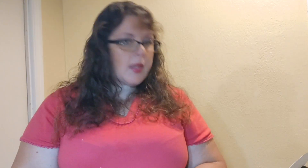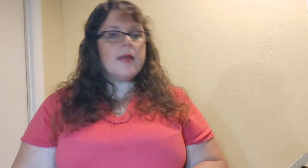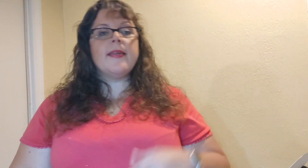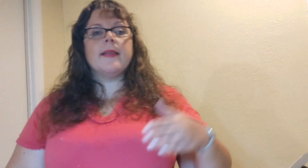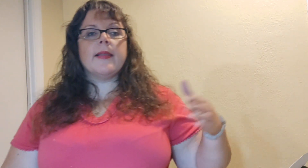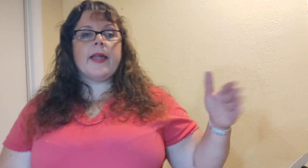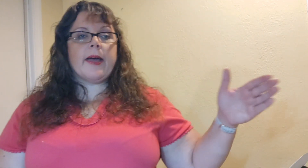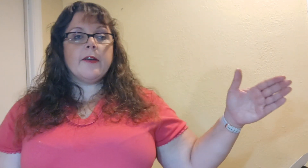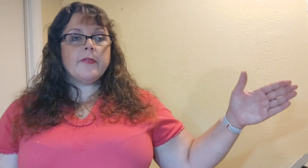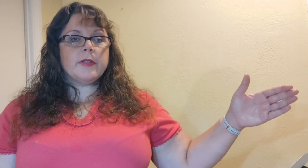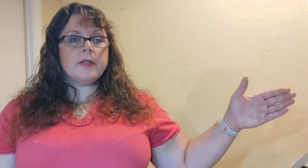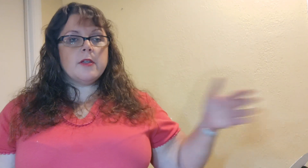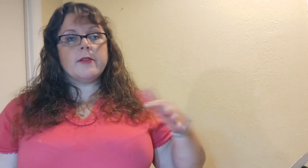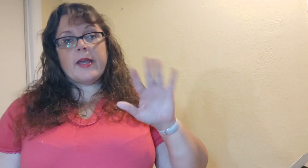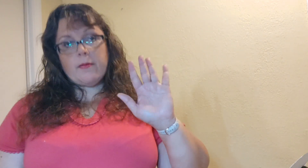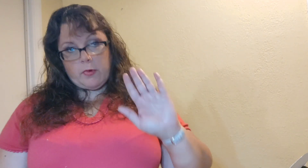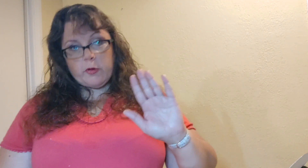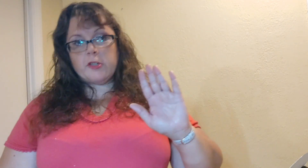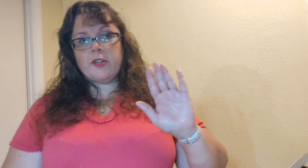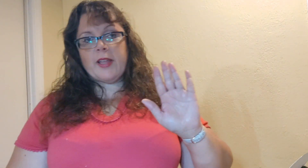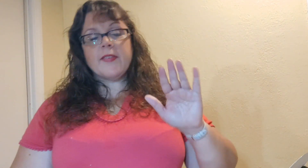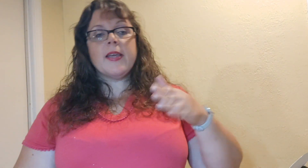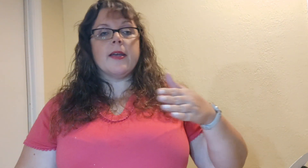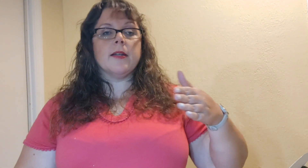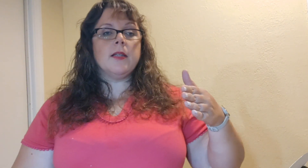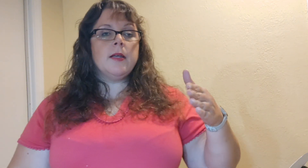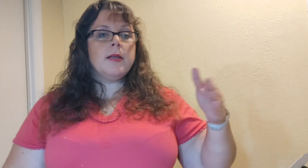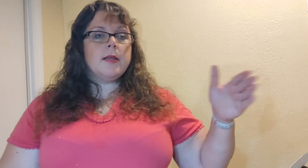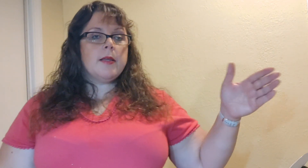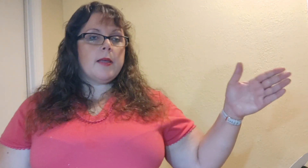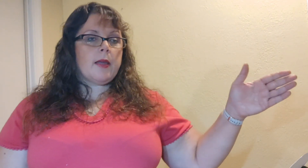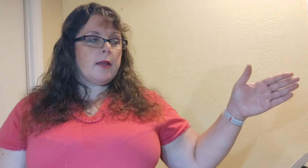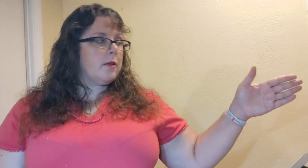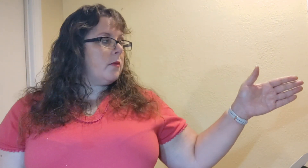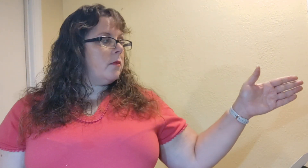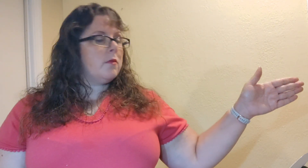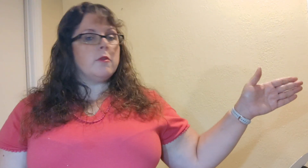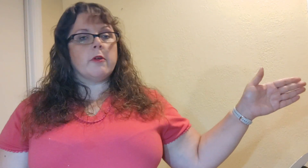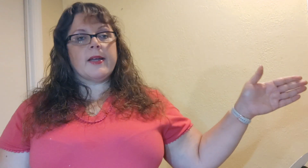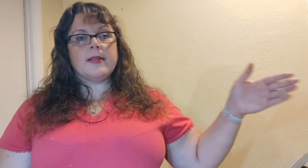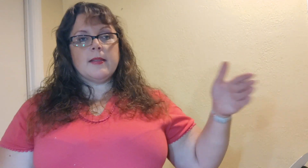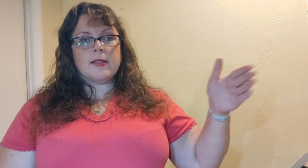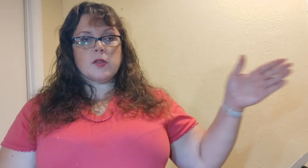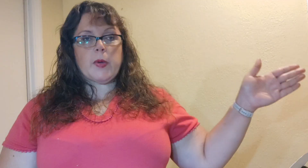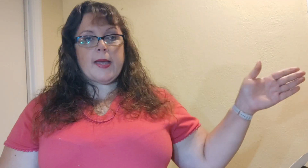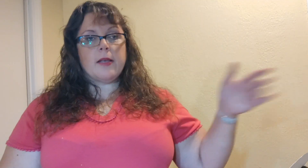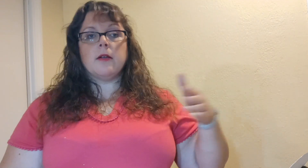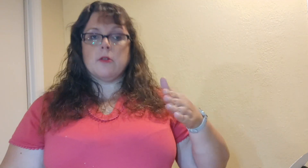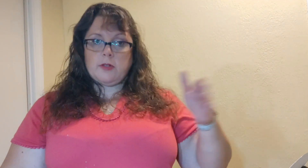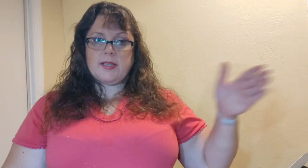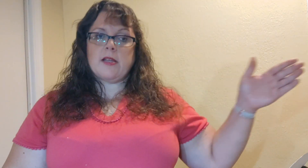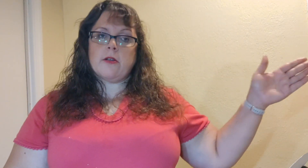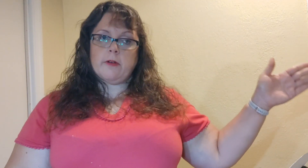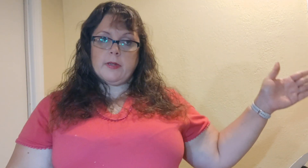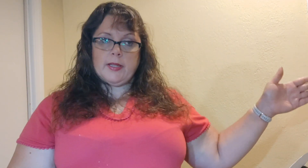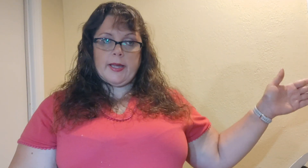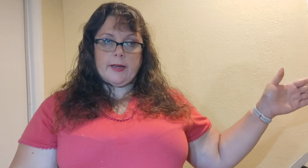And then left, you take, of course, your left hand and direct it this way, because you're saying you're going